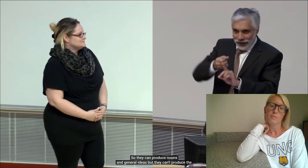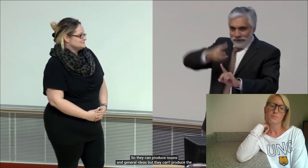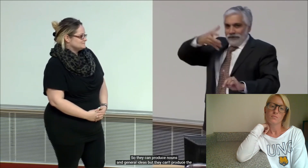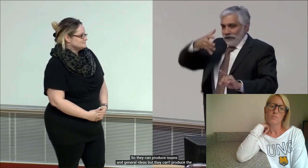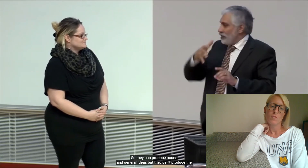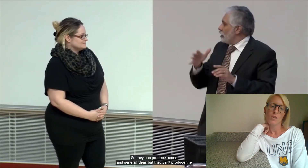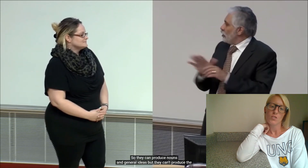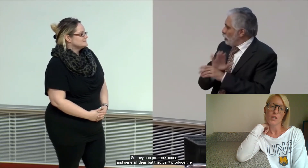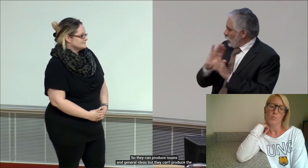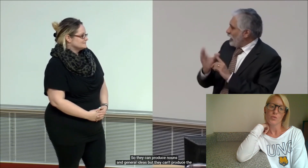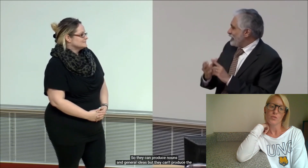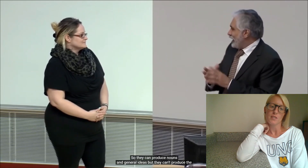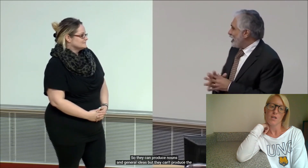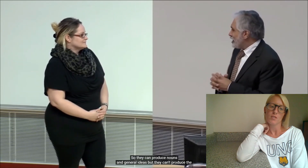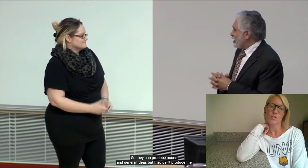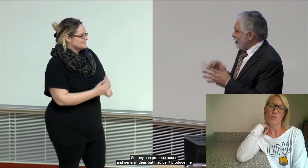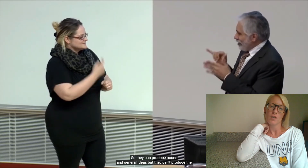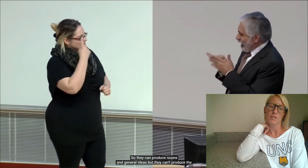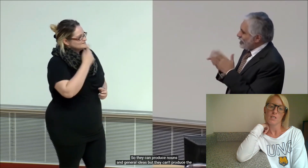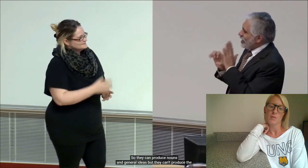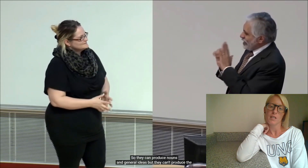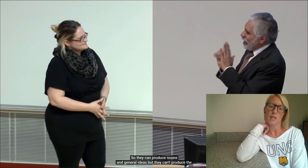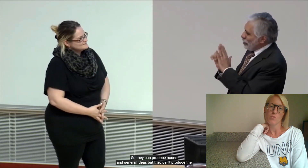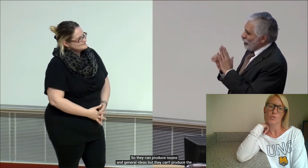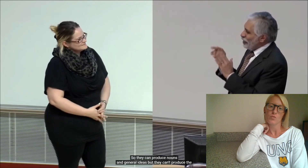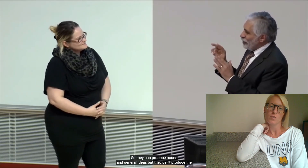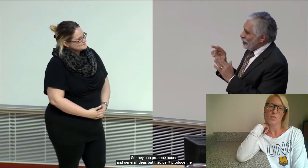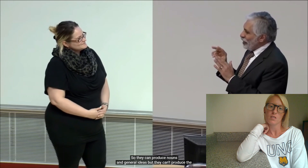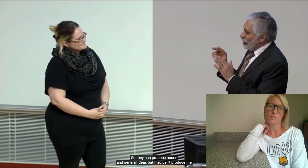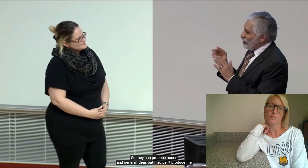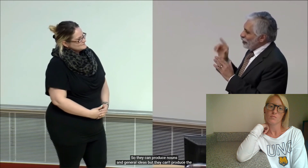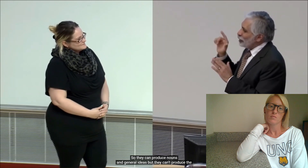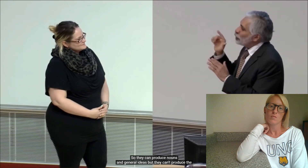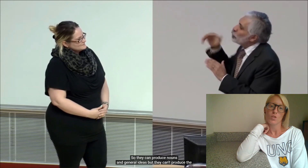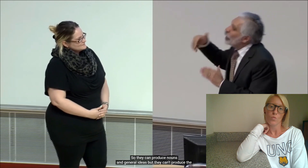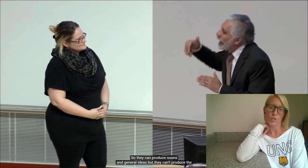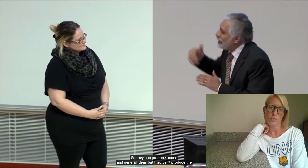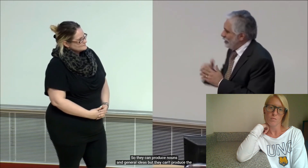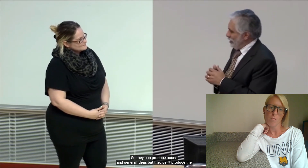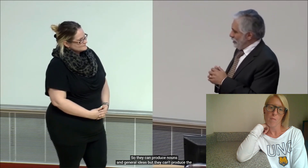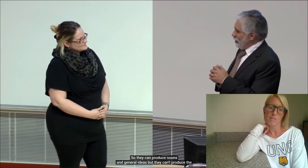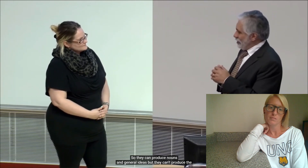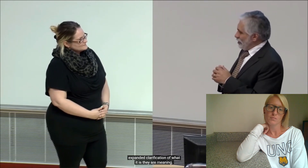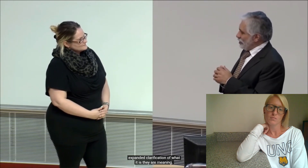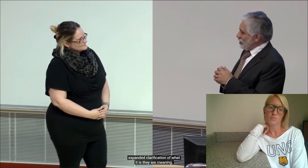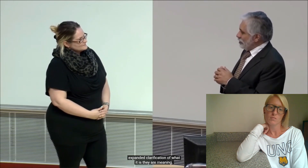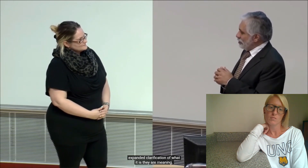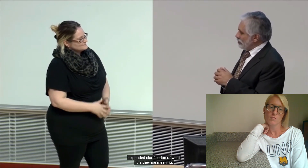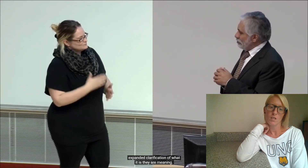So they can So they can produce nouns and and general ideas, but they can't produce the